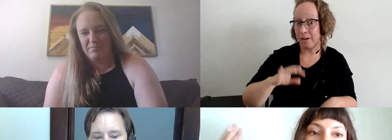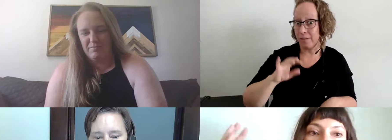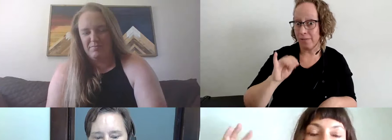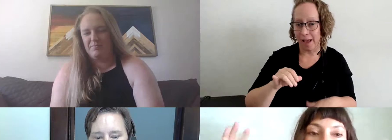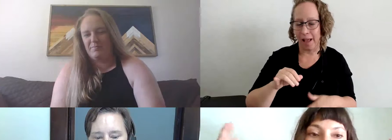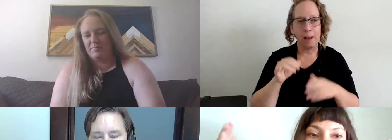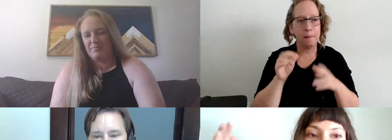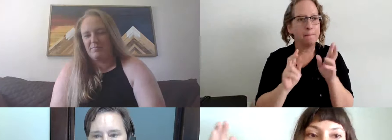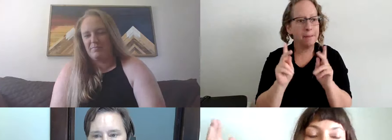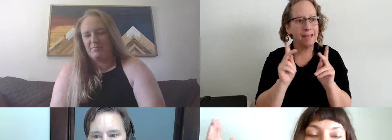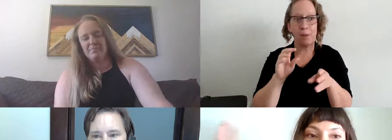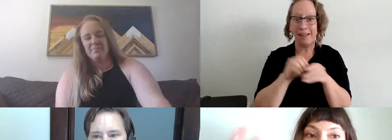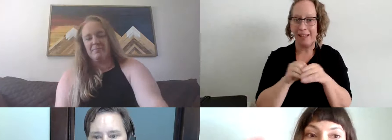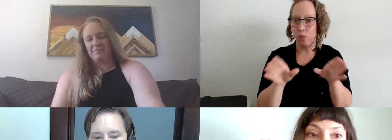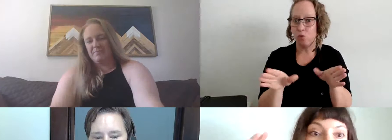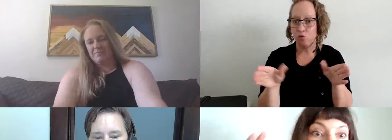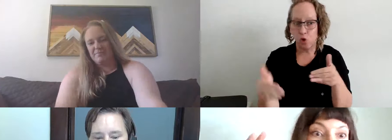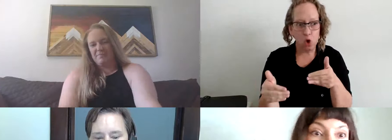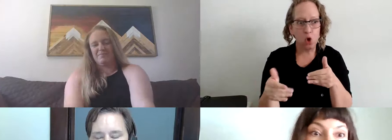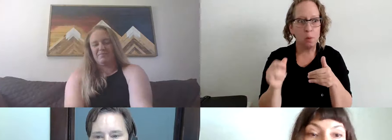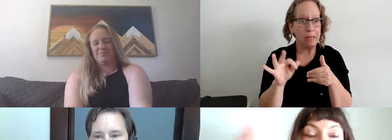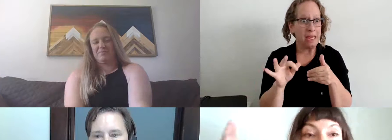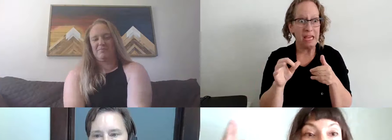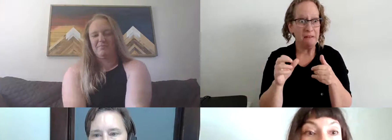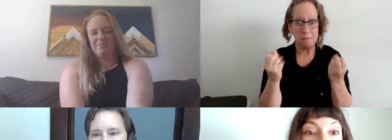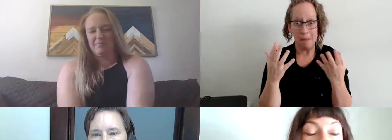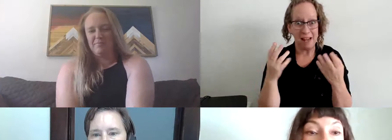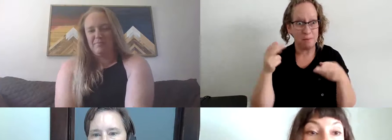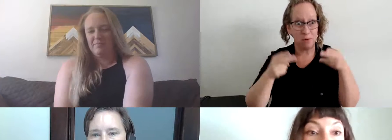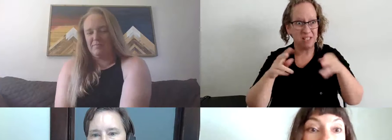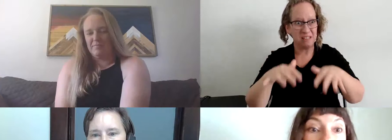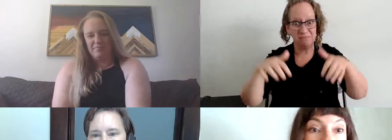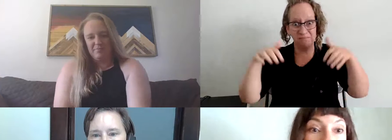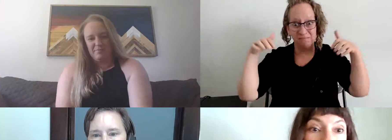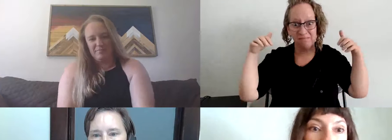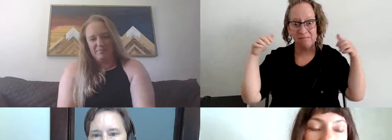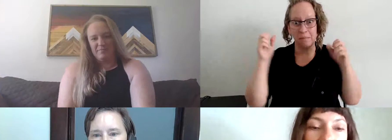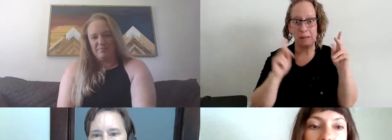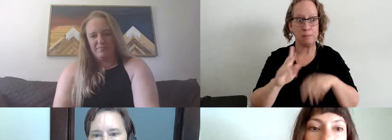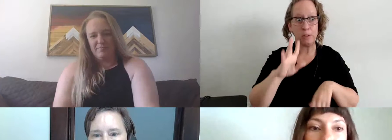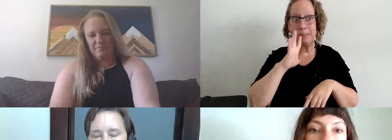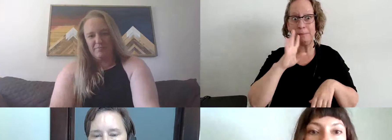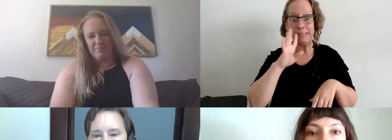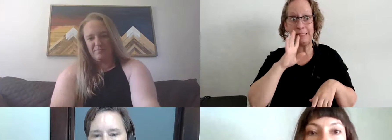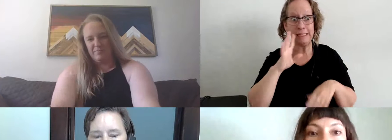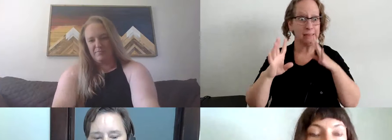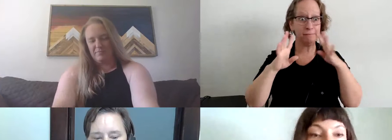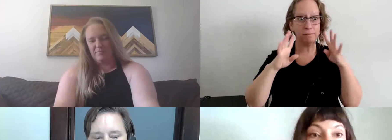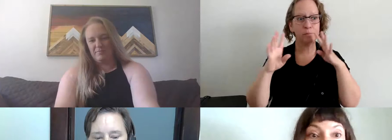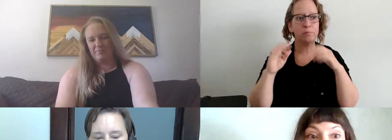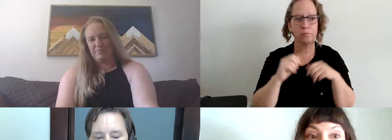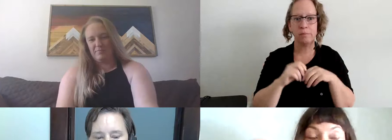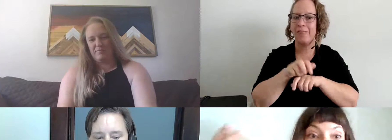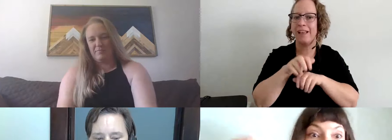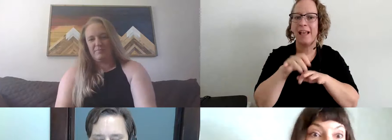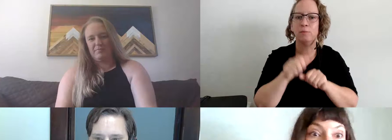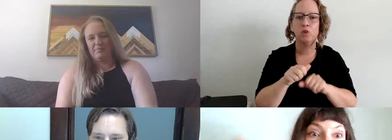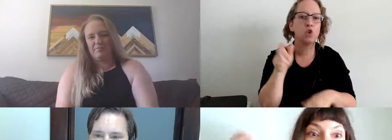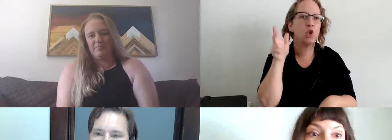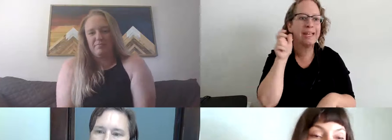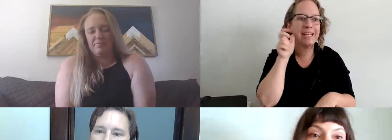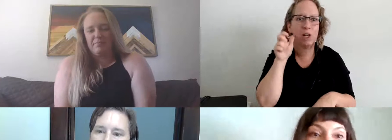that people in the room, if there's a lot of participants, a lot of people speaking up, the captioner is able to